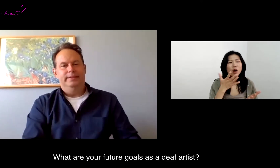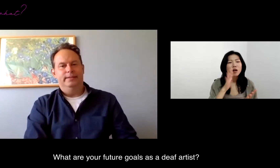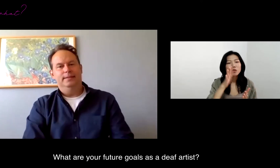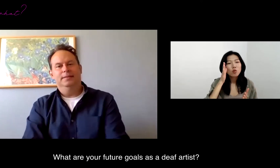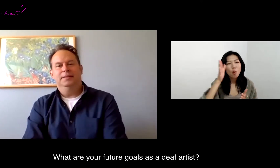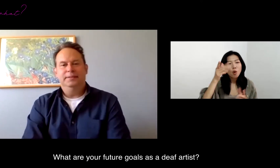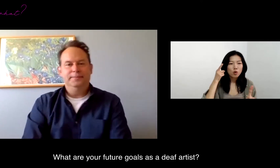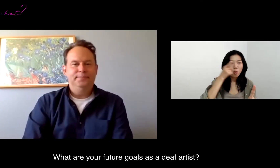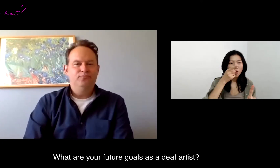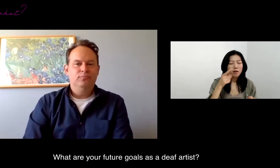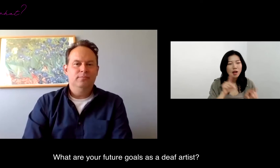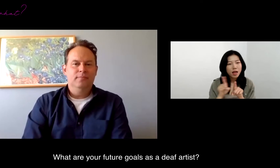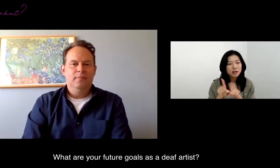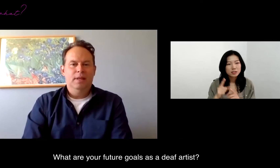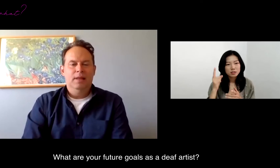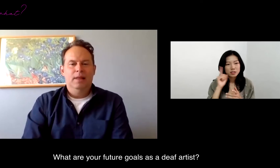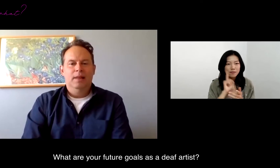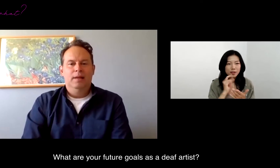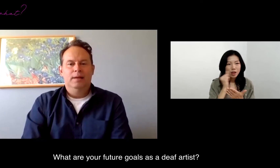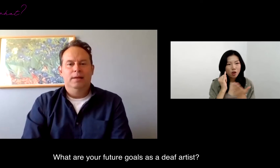What are your future goals as a deaf artist?